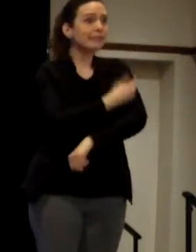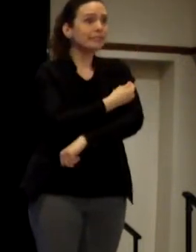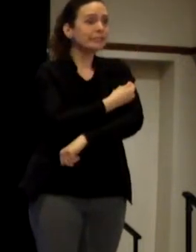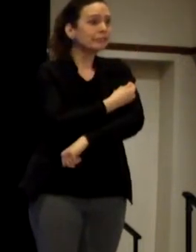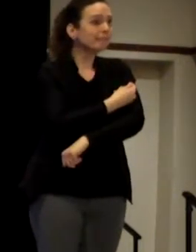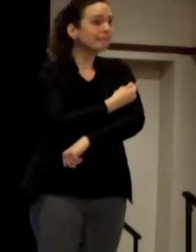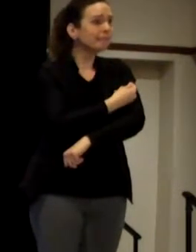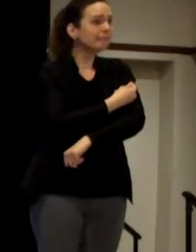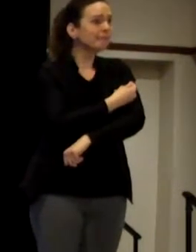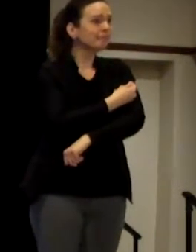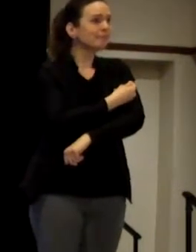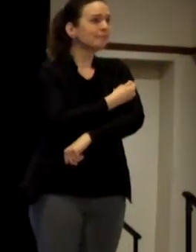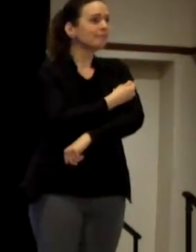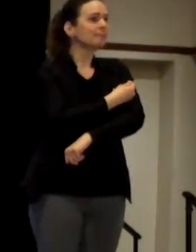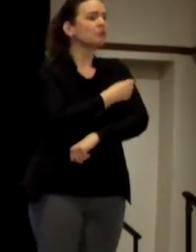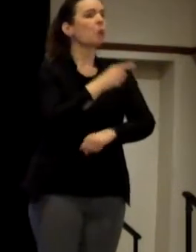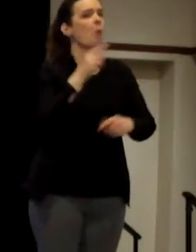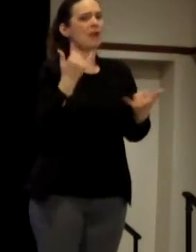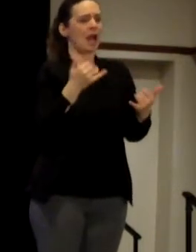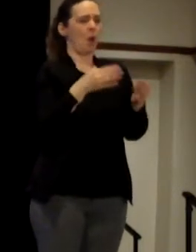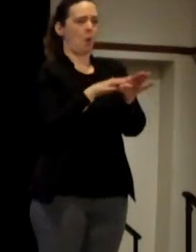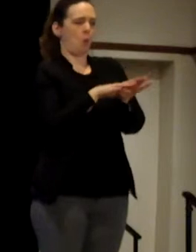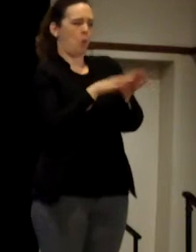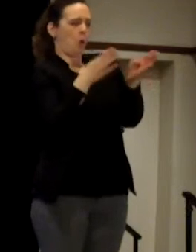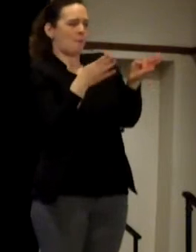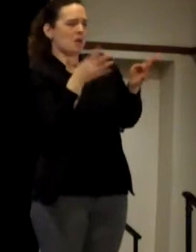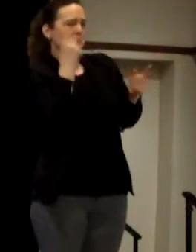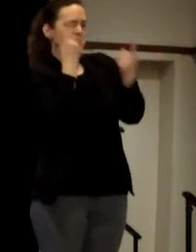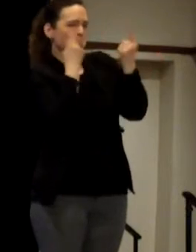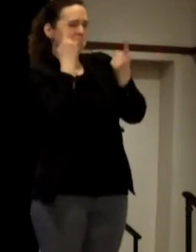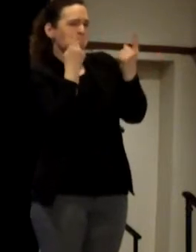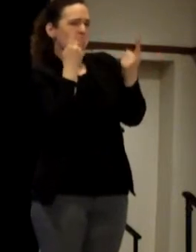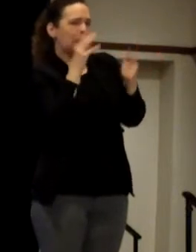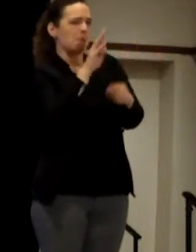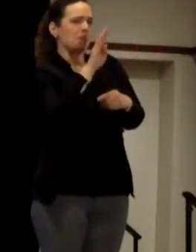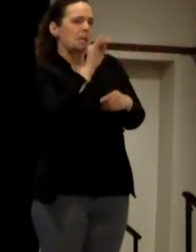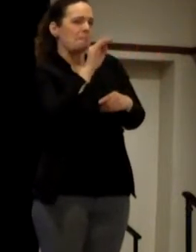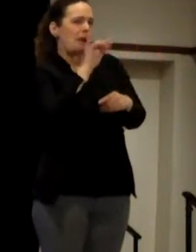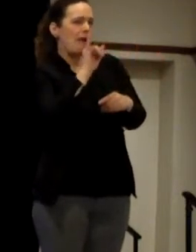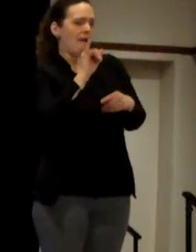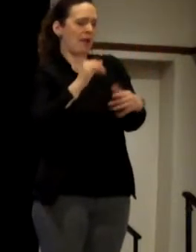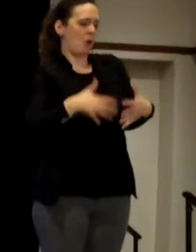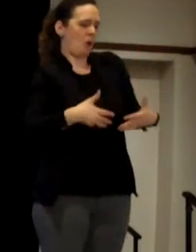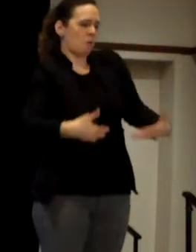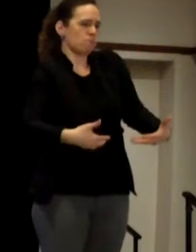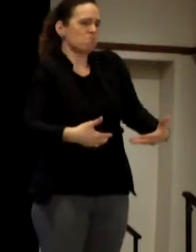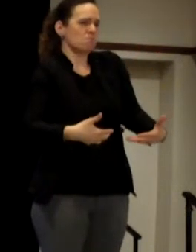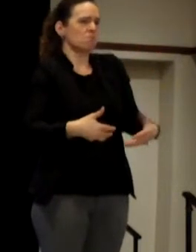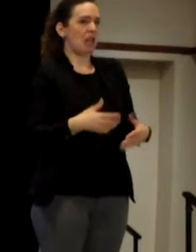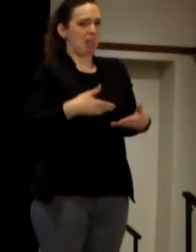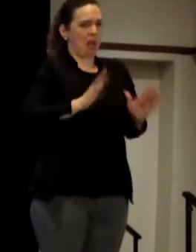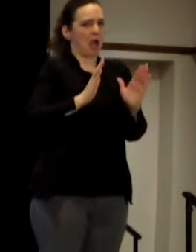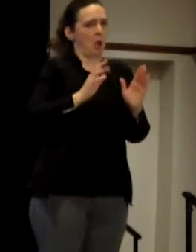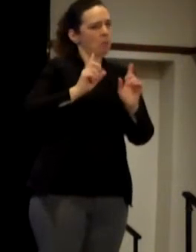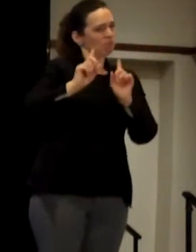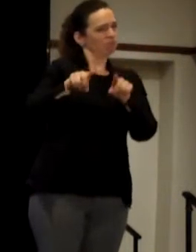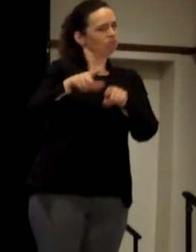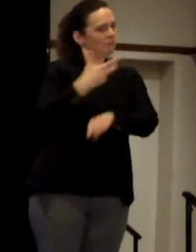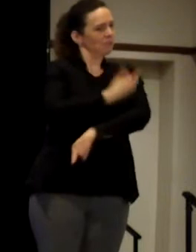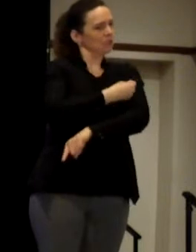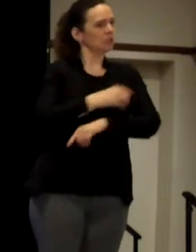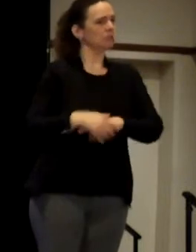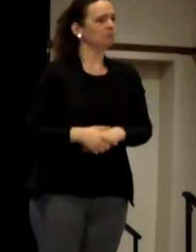them to get vaccinated since they are the ones spreading it mostly? I do. I think if supply increases, part of our strategy will